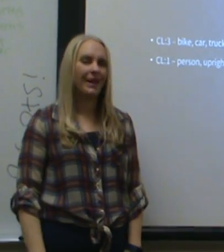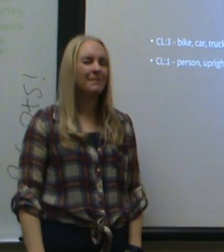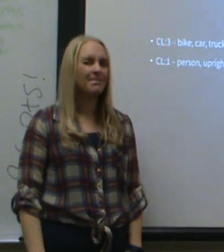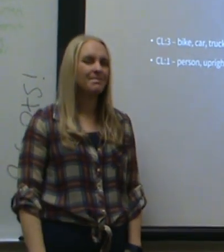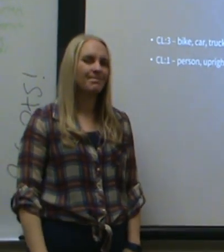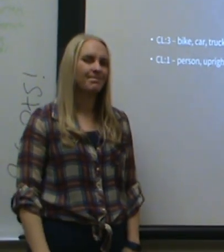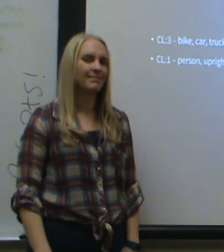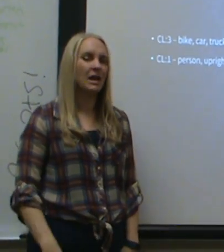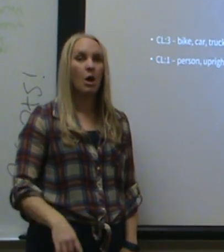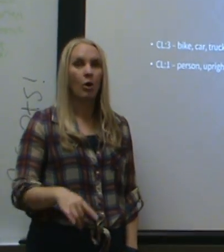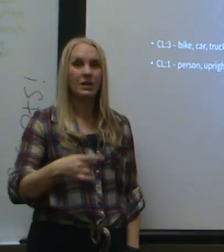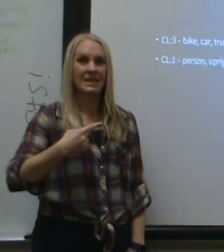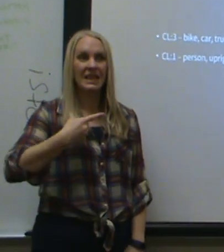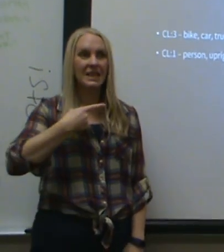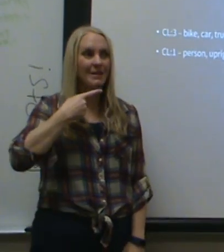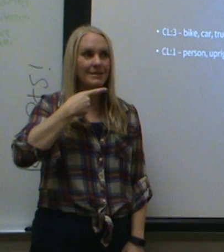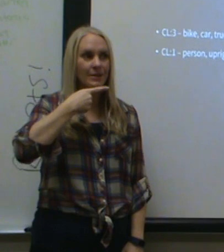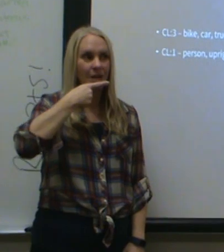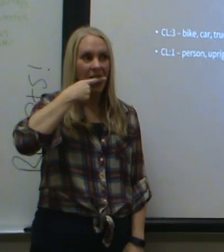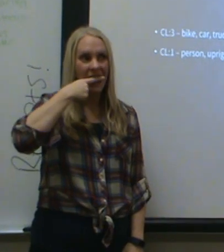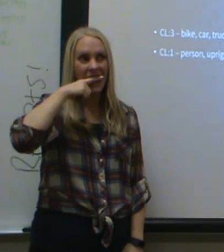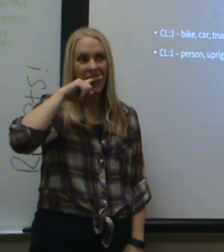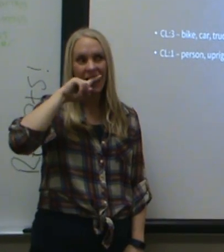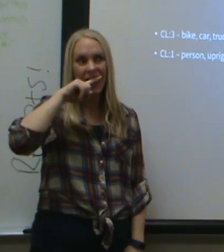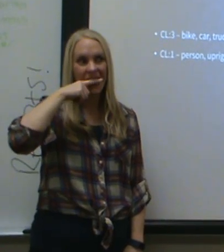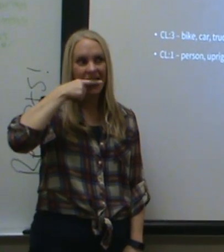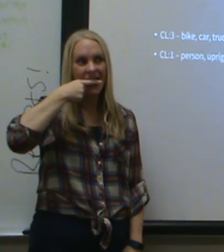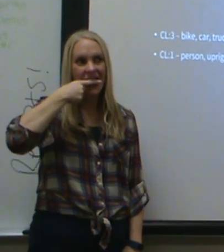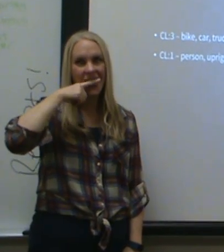Okay? Or he's eating a pencil.